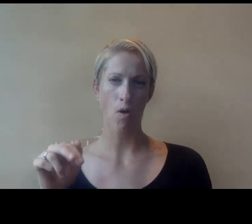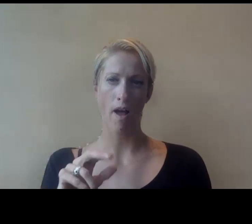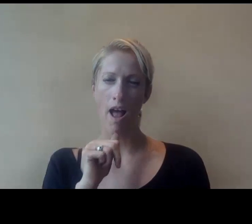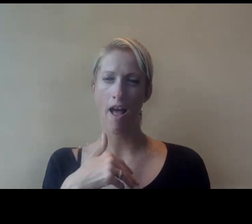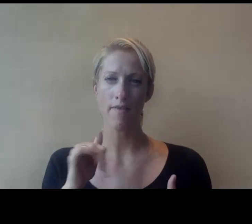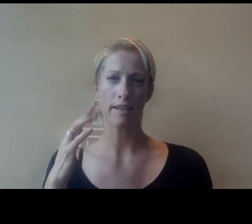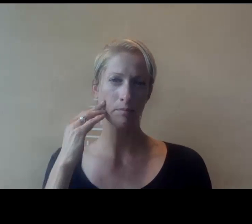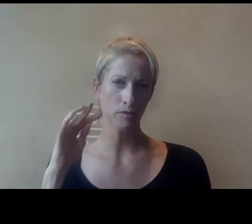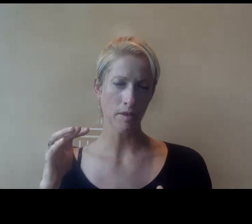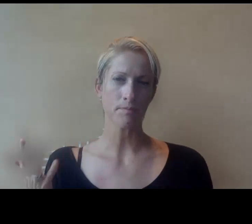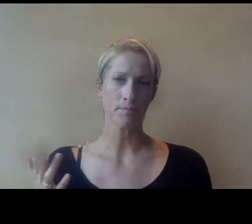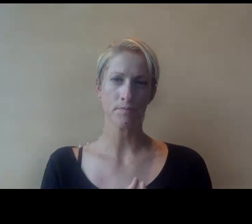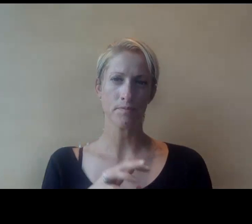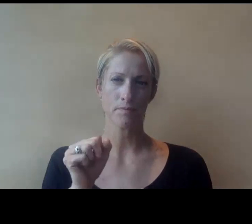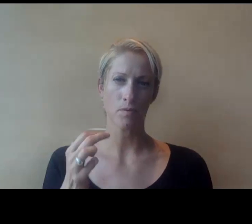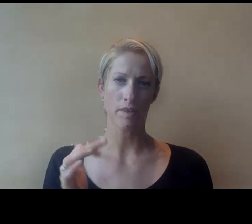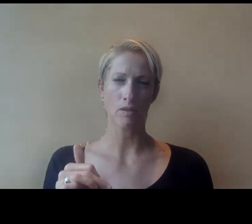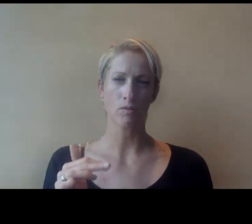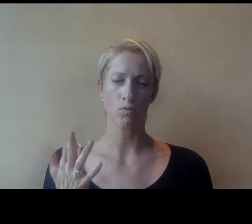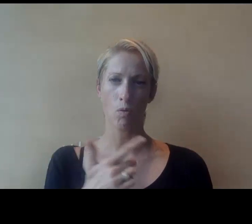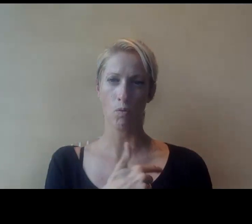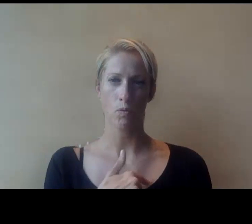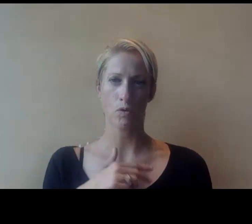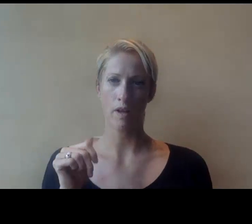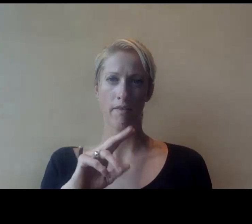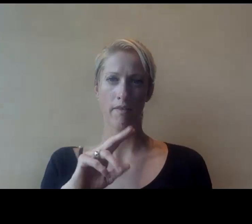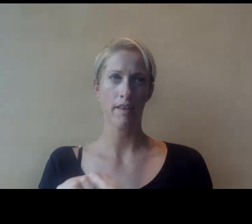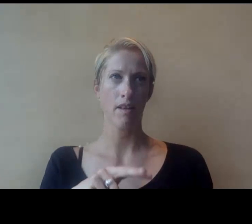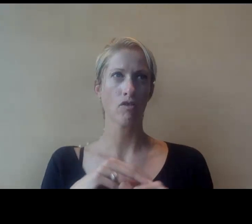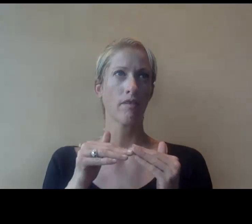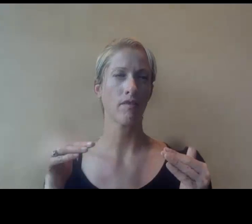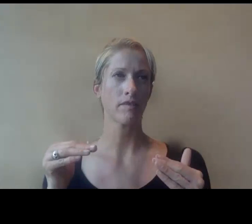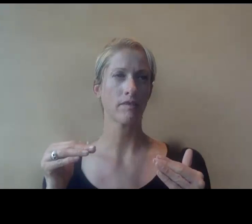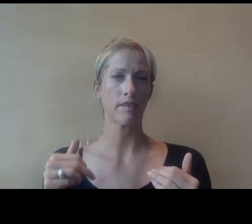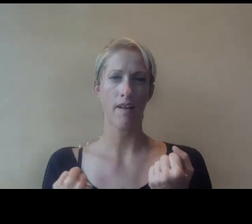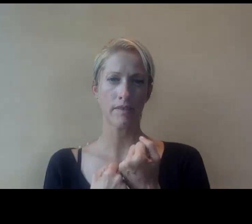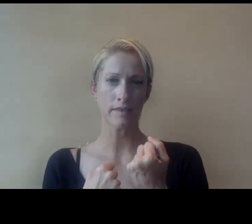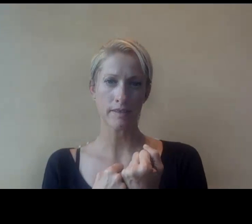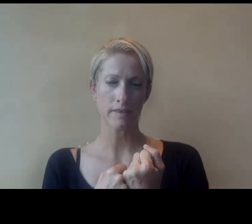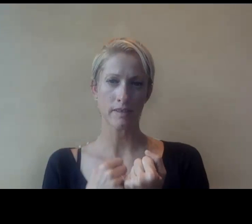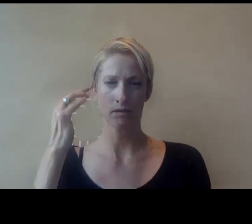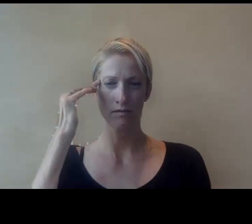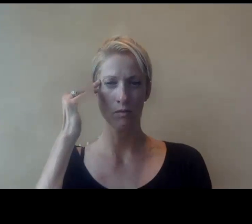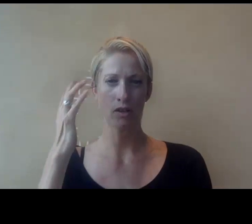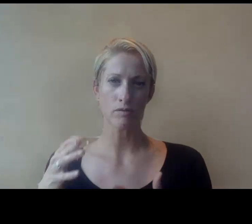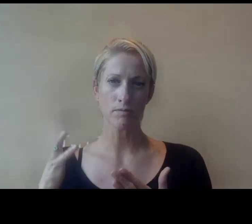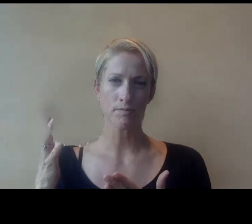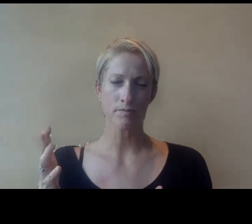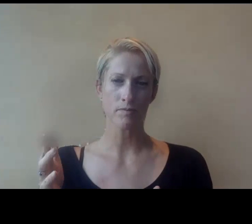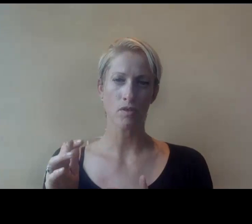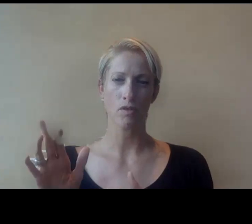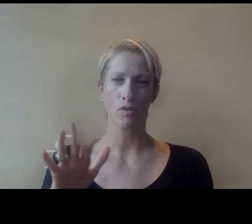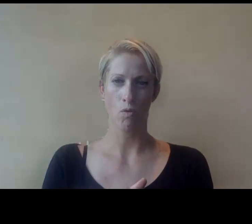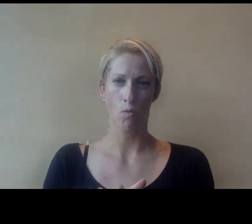yet. So like I said, what we're doing at the national level is advocacy and raising awareness around this. And then at the local level with